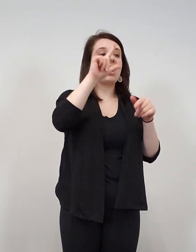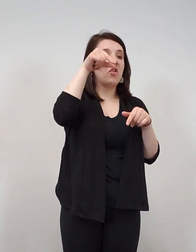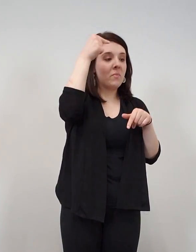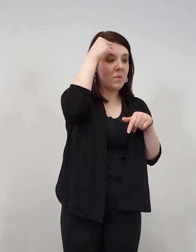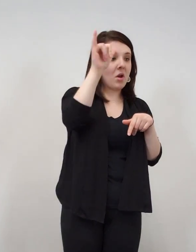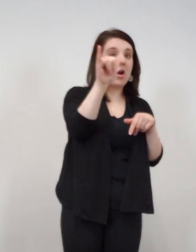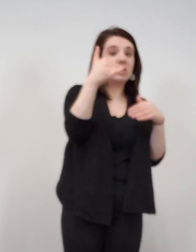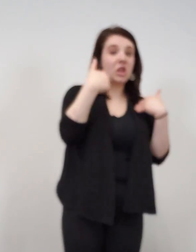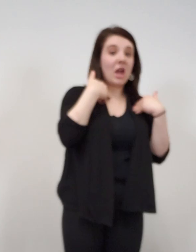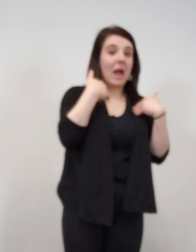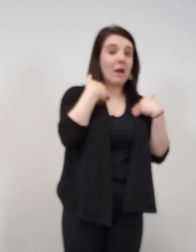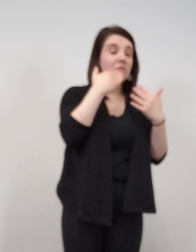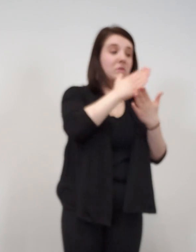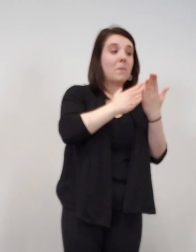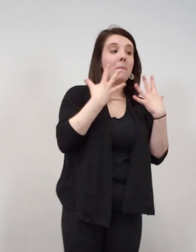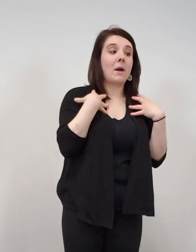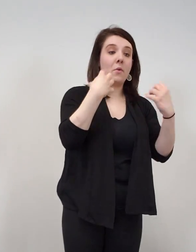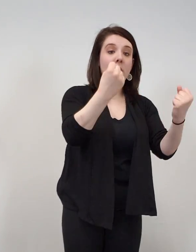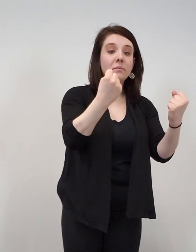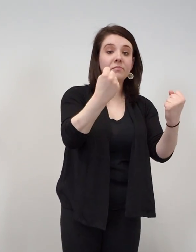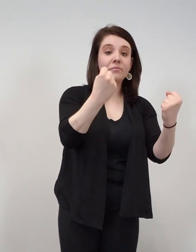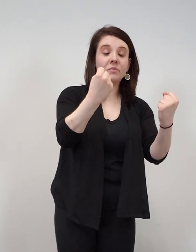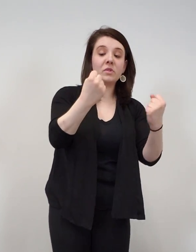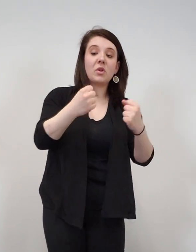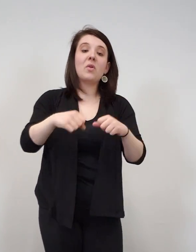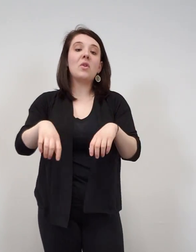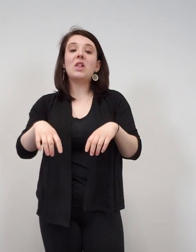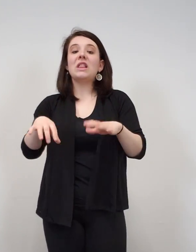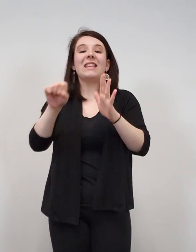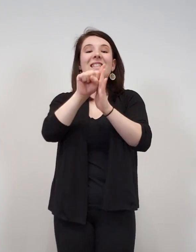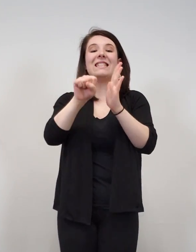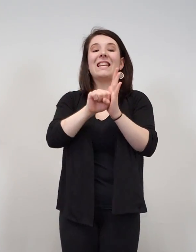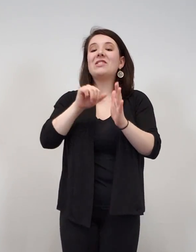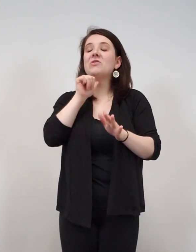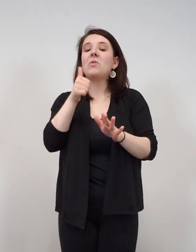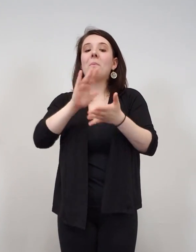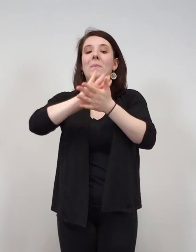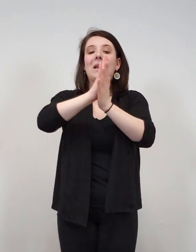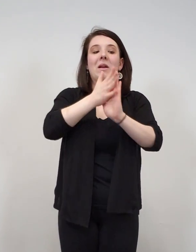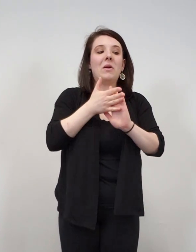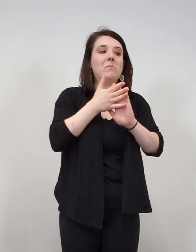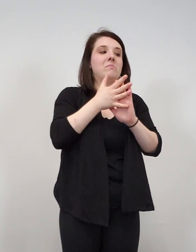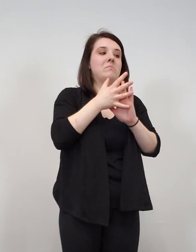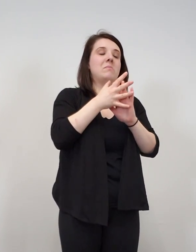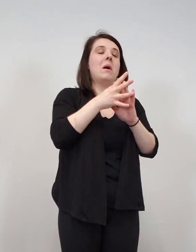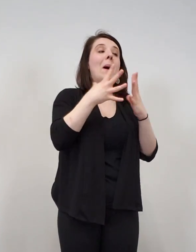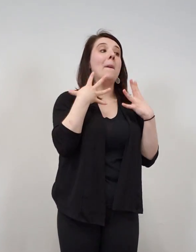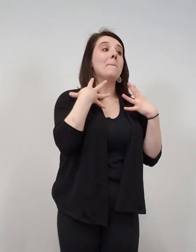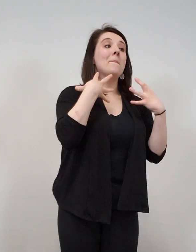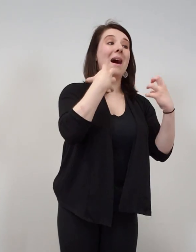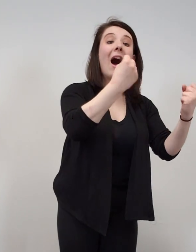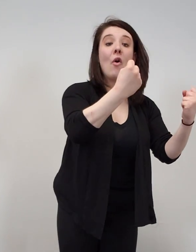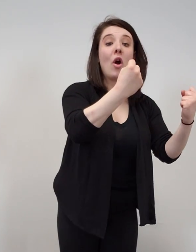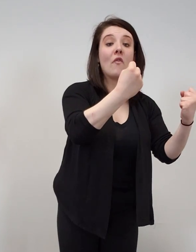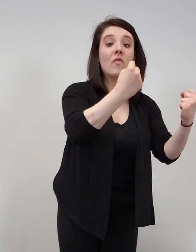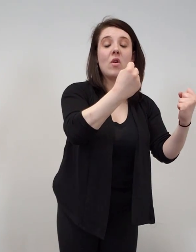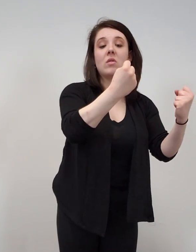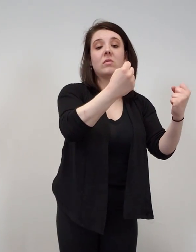under the Articles of Confederation, and the federal government doesn't become all powerful like the colonists had